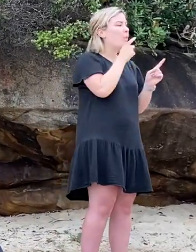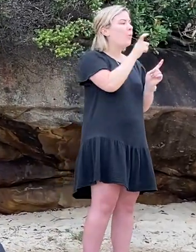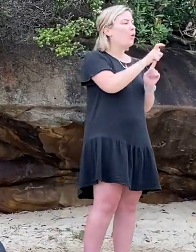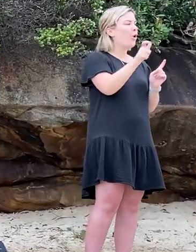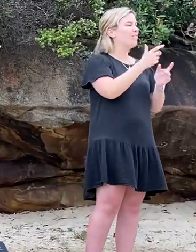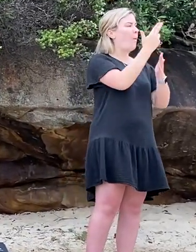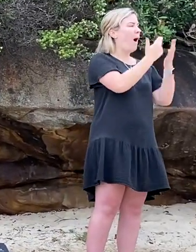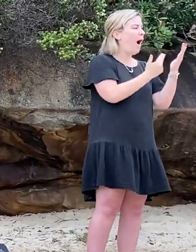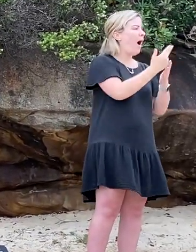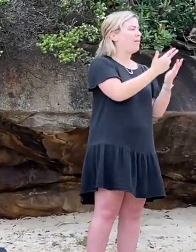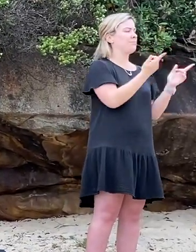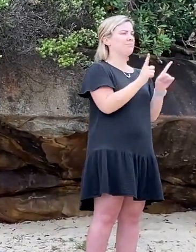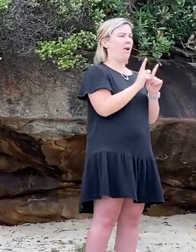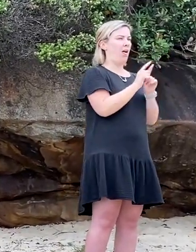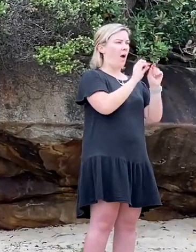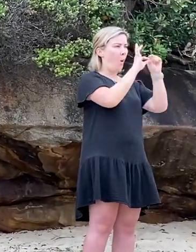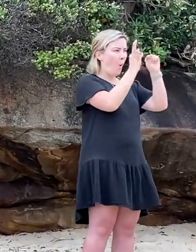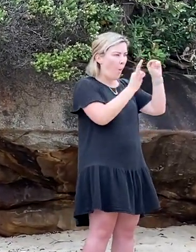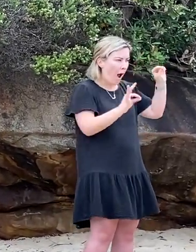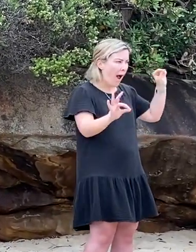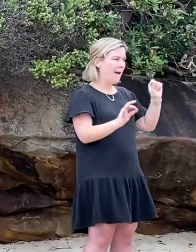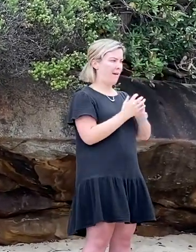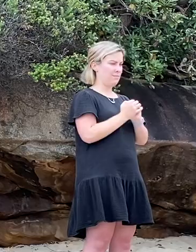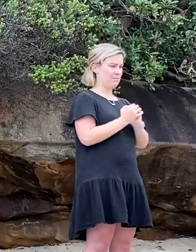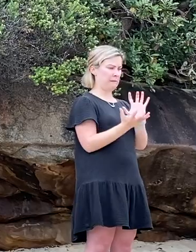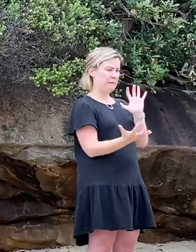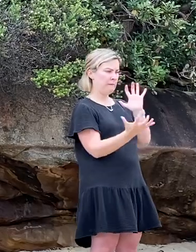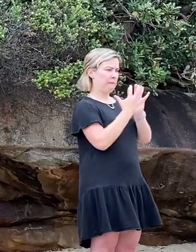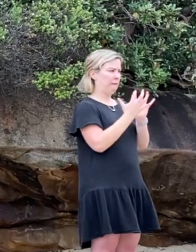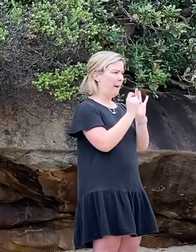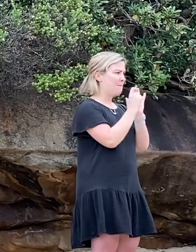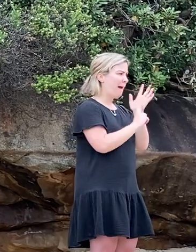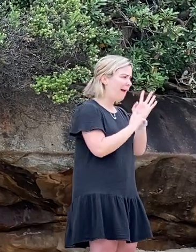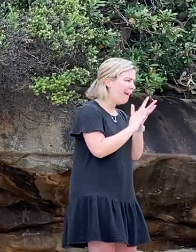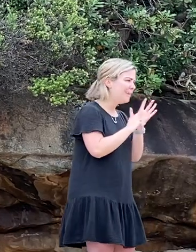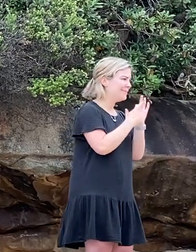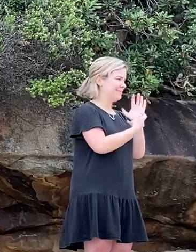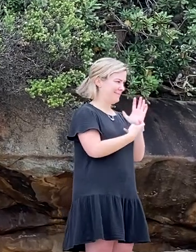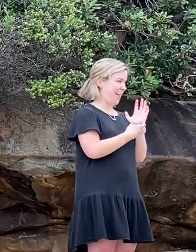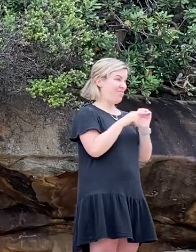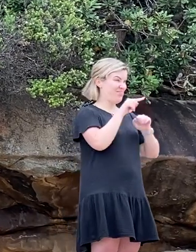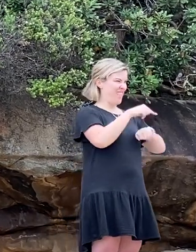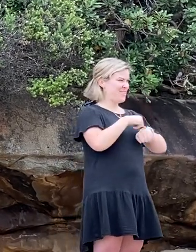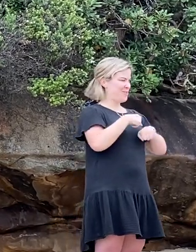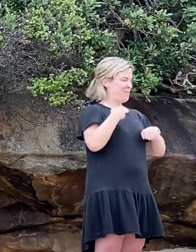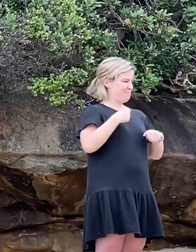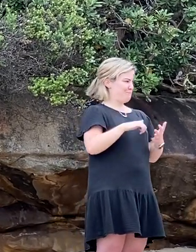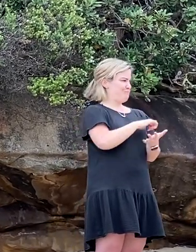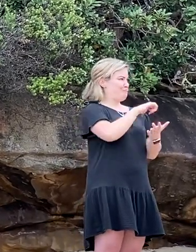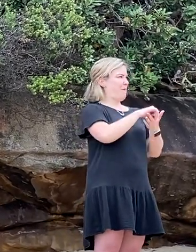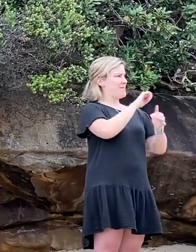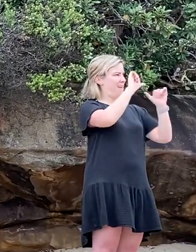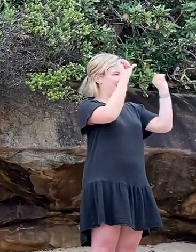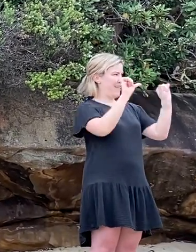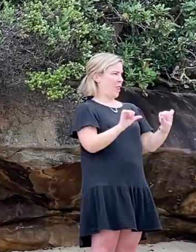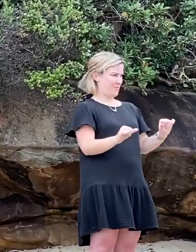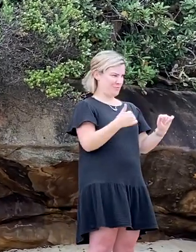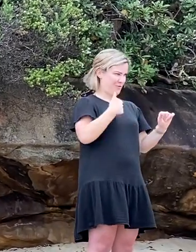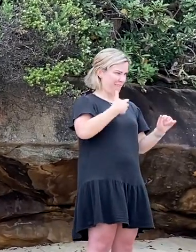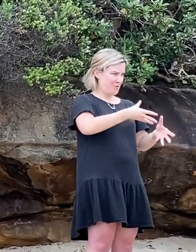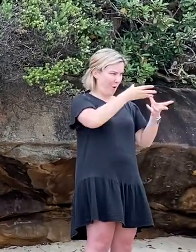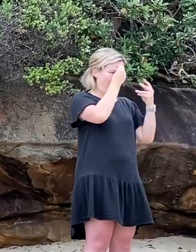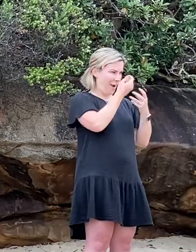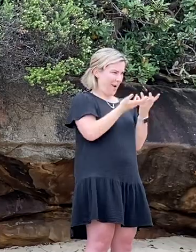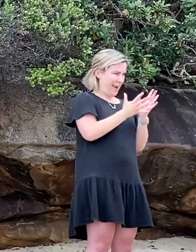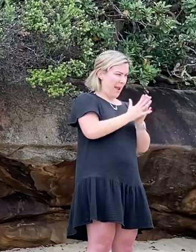and plaster and all those words, because that's when I really started properly sculpting in 2004.